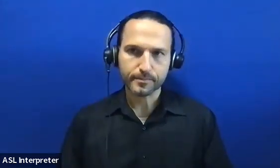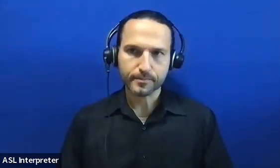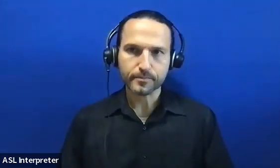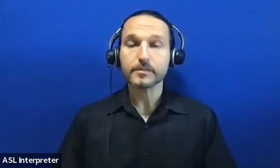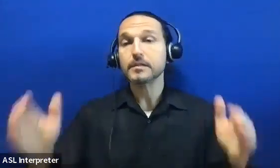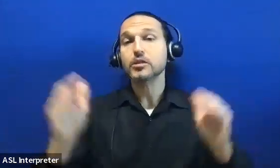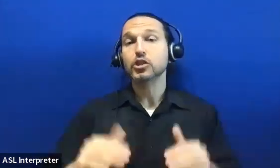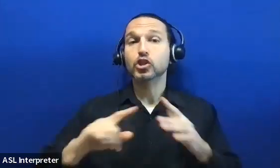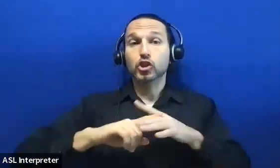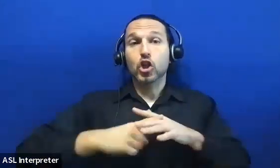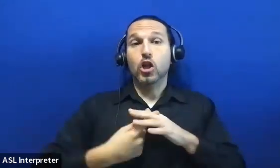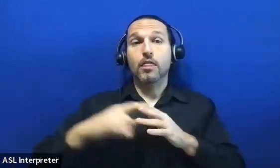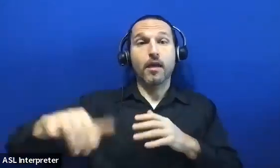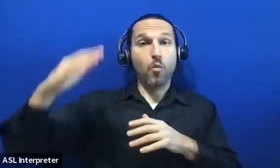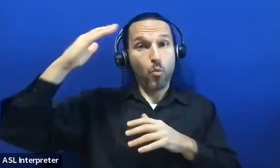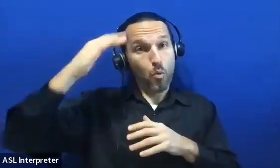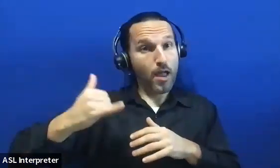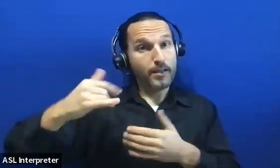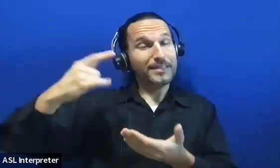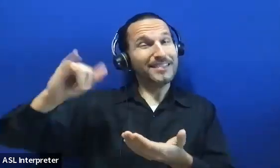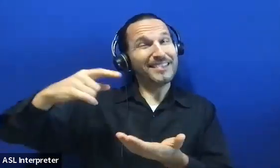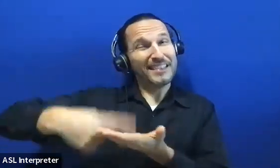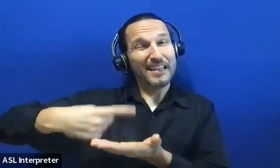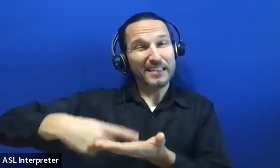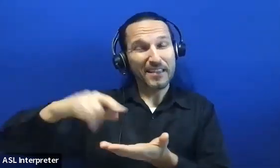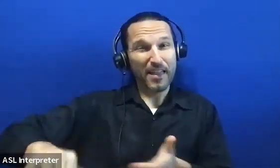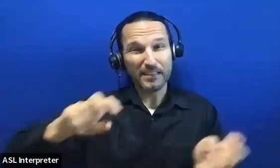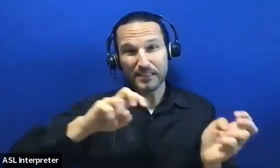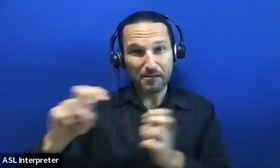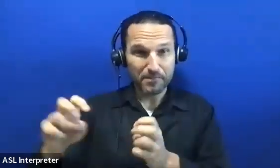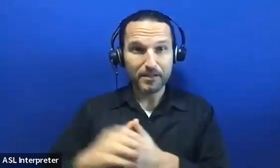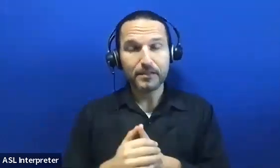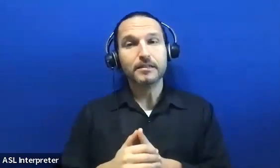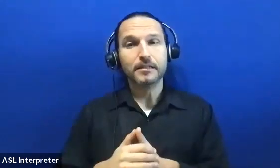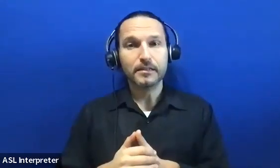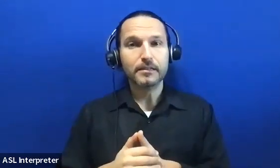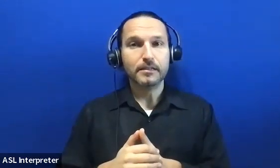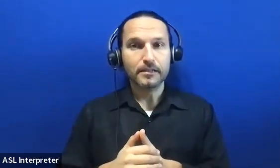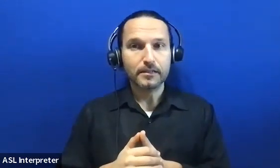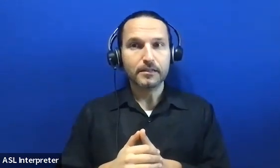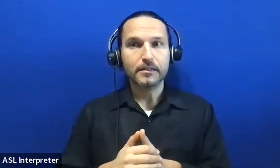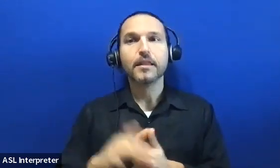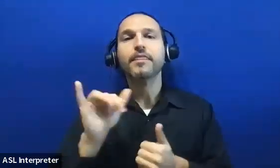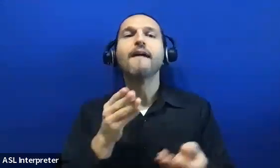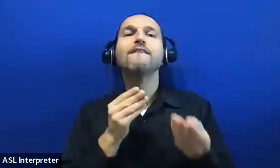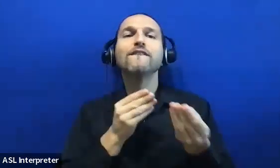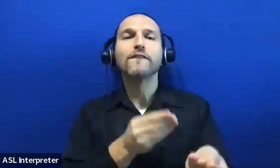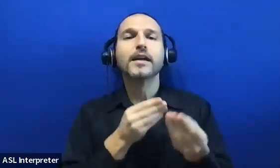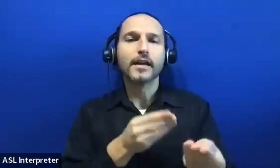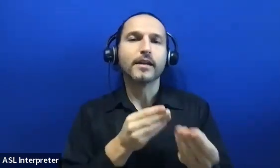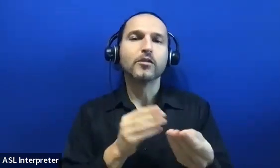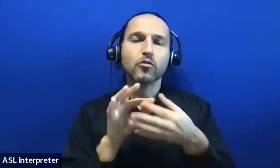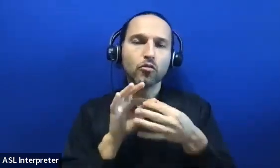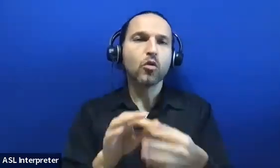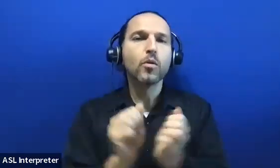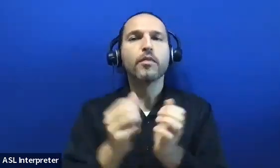So let's start with our why. Why are we talking about this topic? Reason number one, feeding is directly